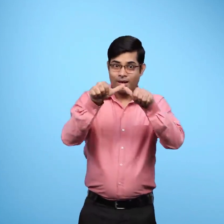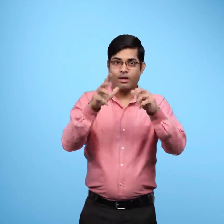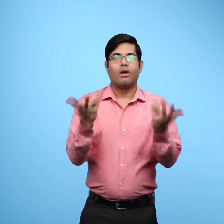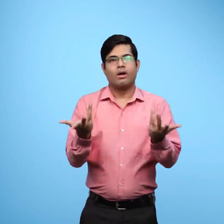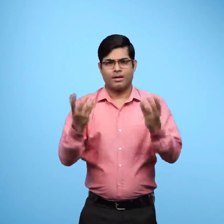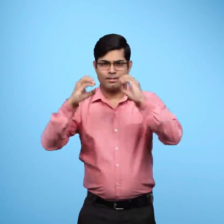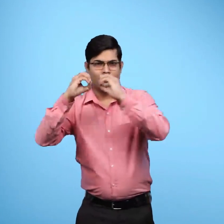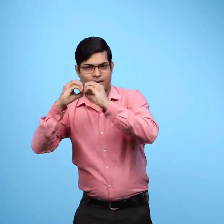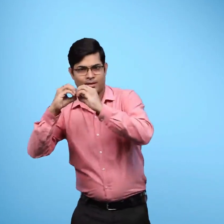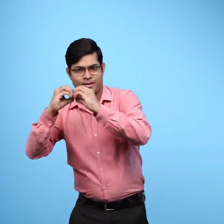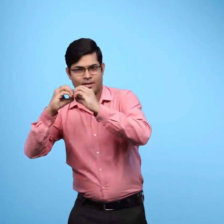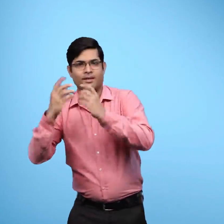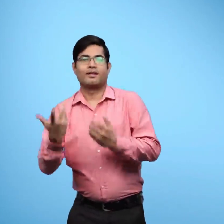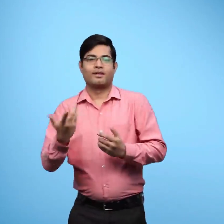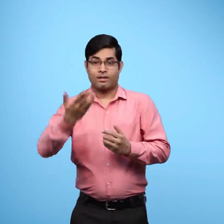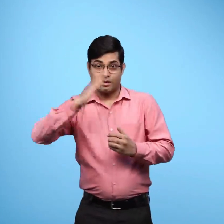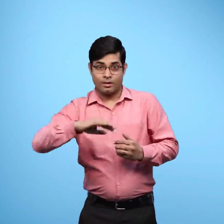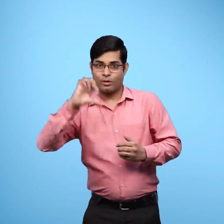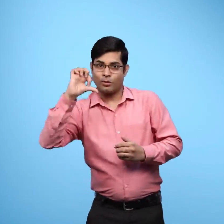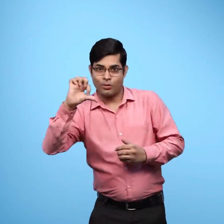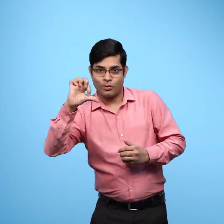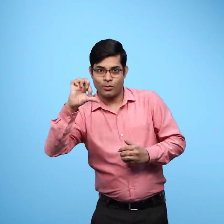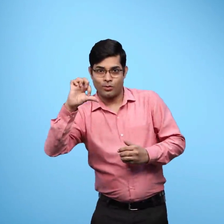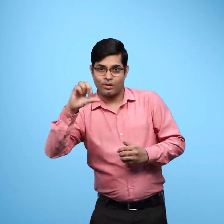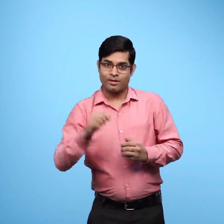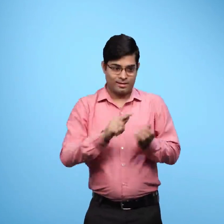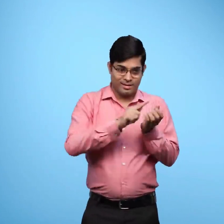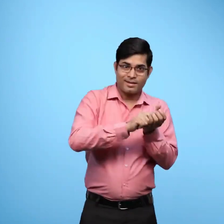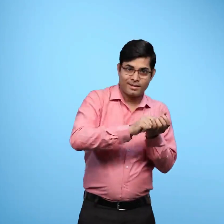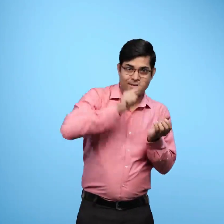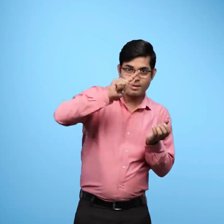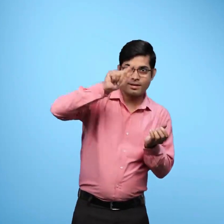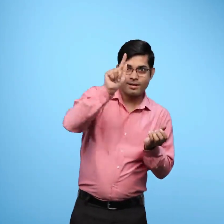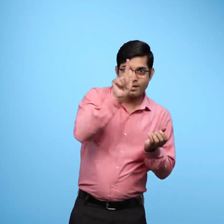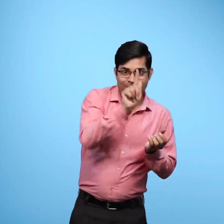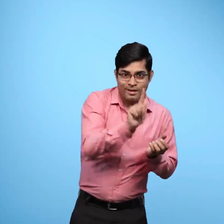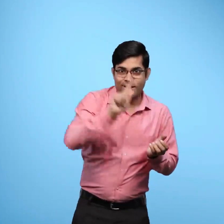and she has already made letters A, B and number 9.